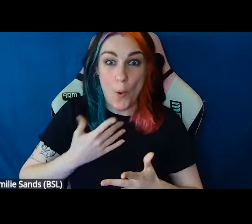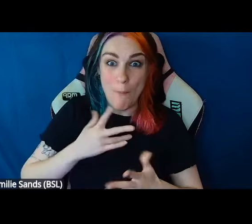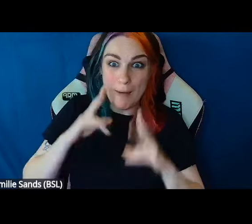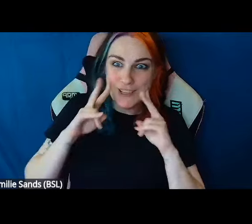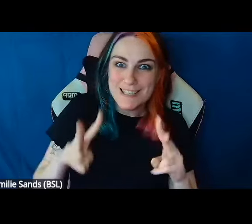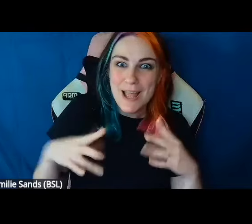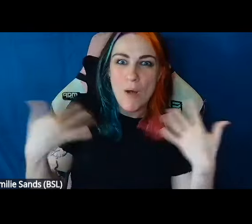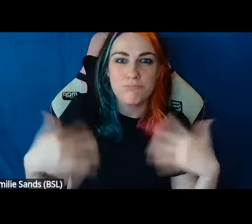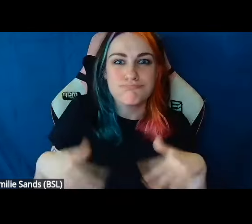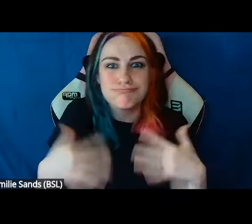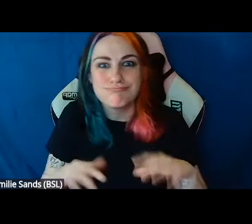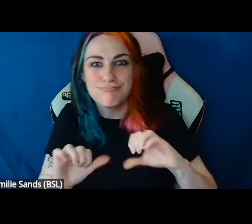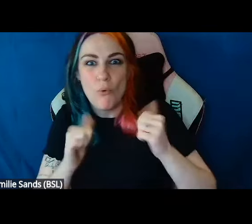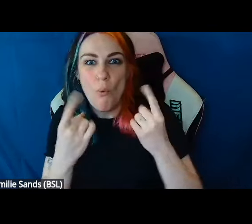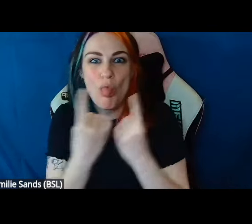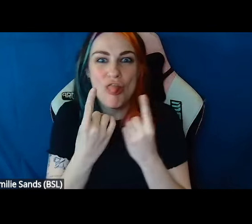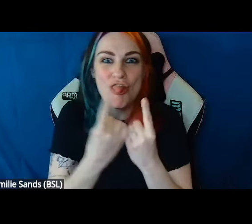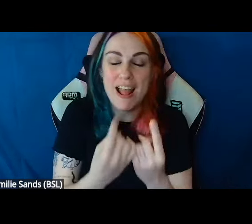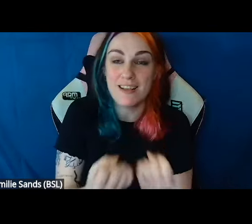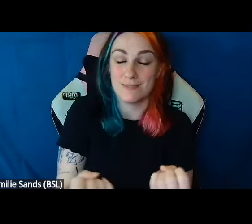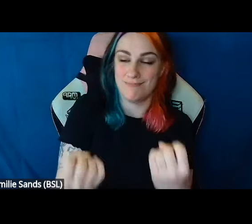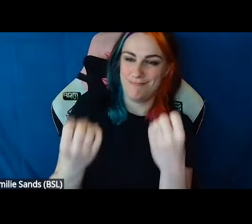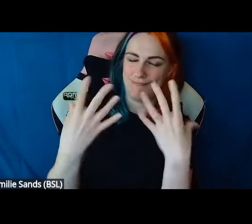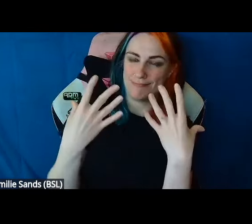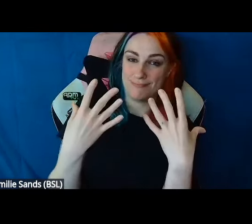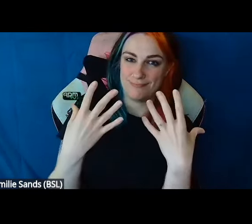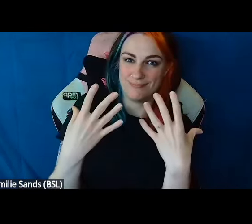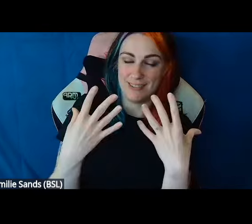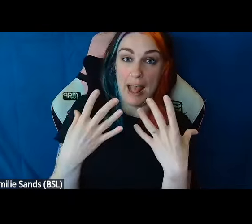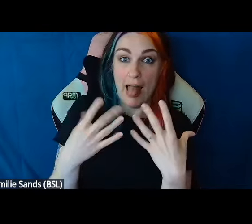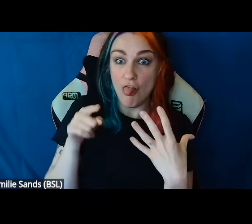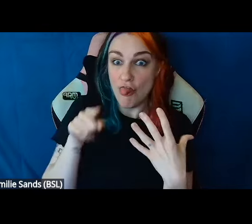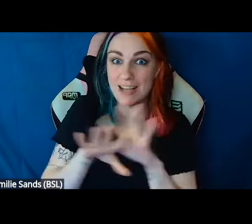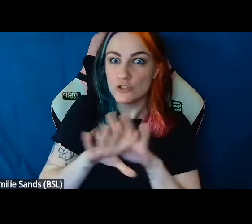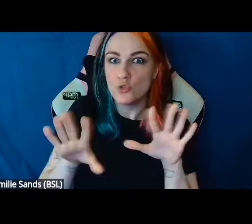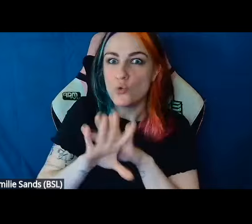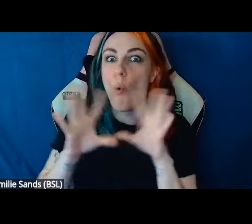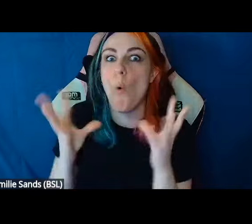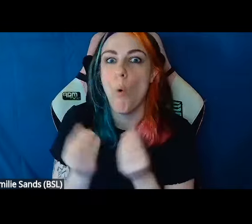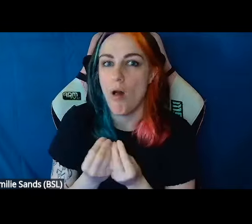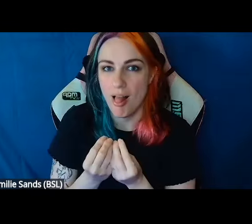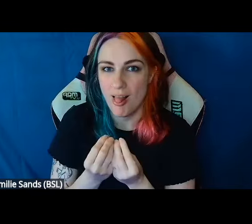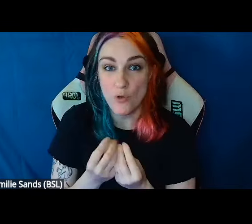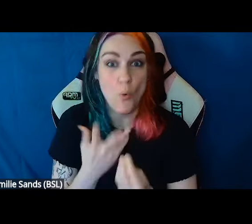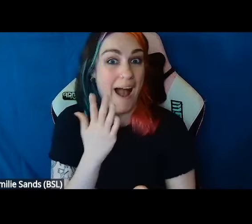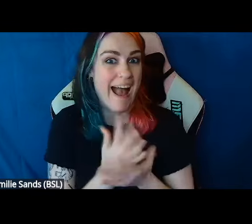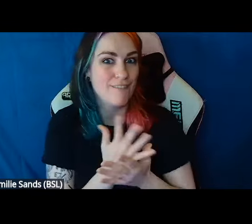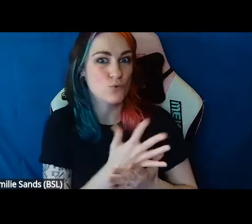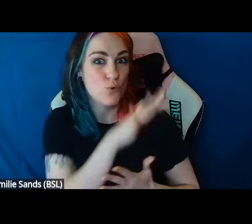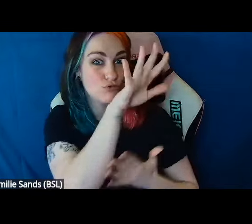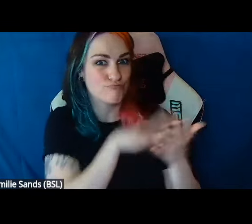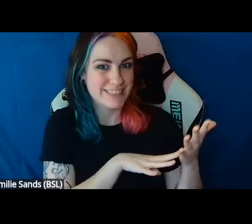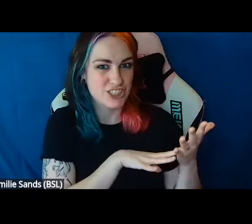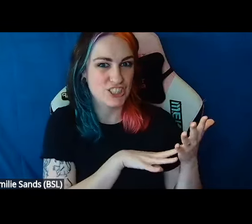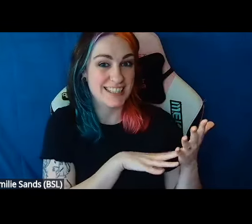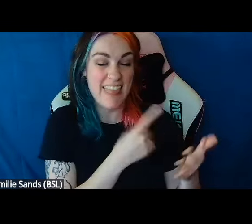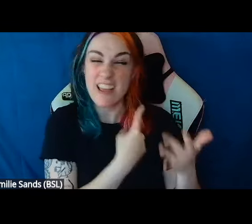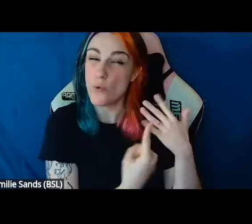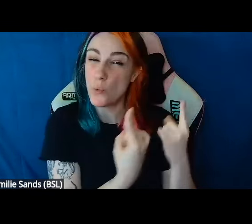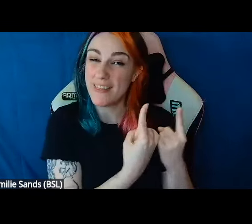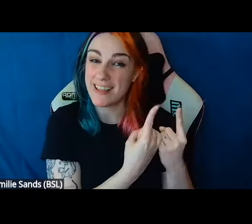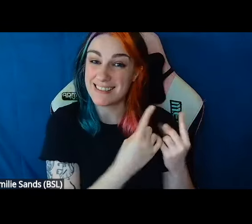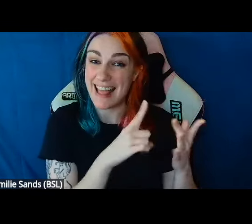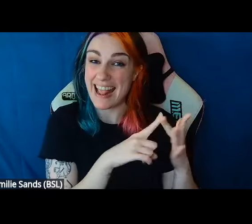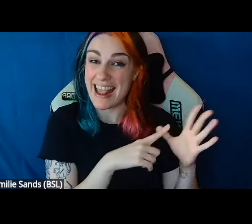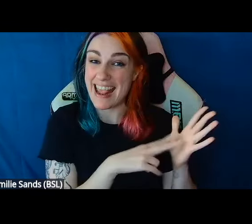goodness literally, I mean, it's not even all of it. You have to go to Ian's spreadsheet, and that's literally just what Ian can find, right?